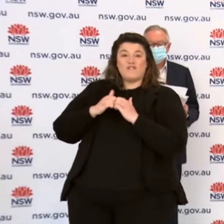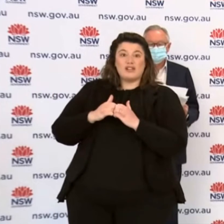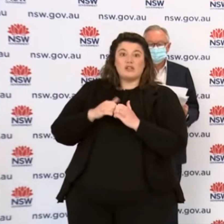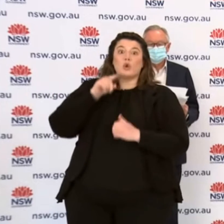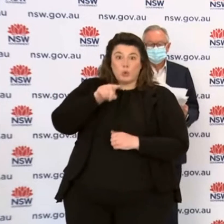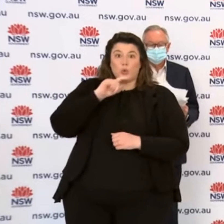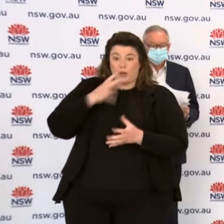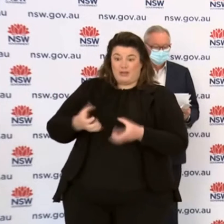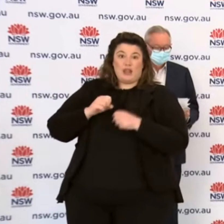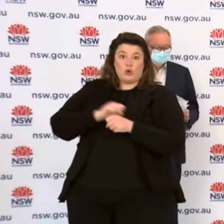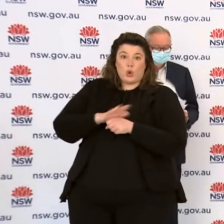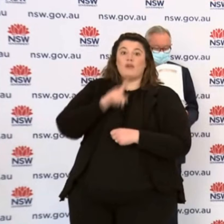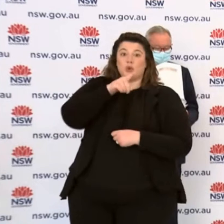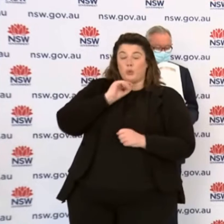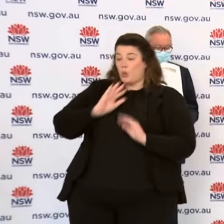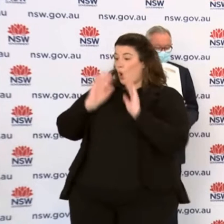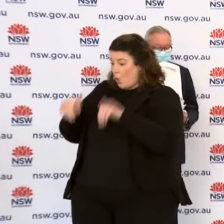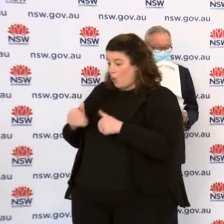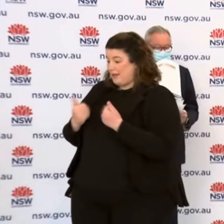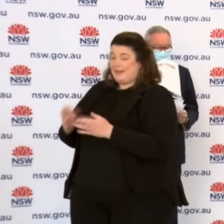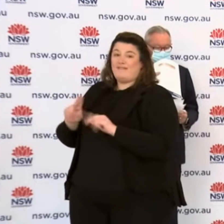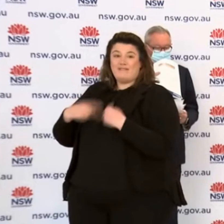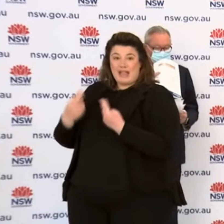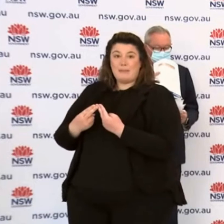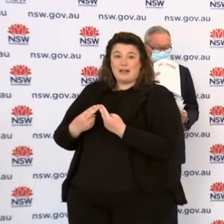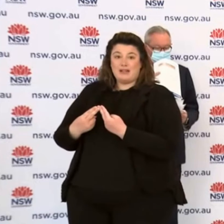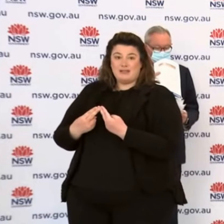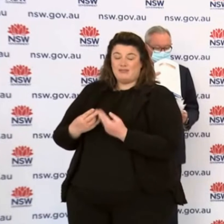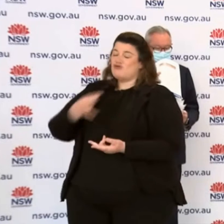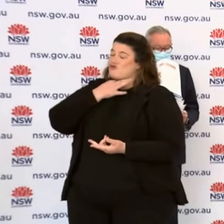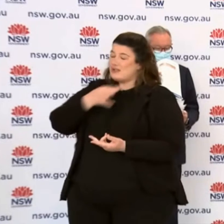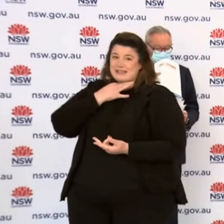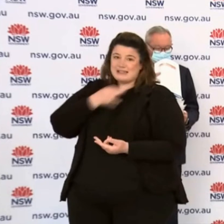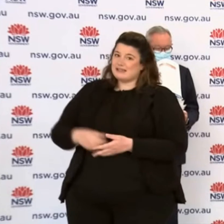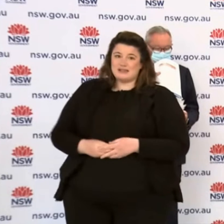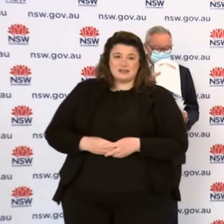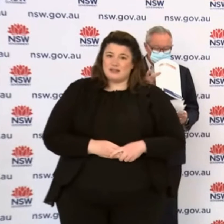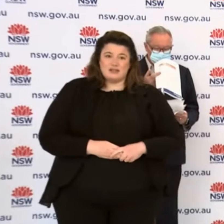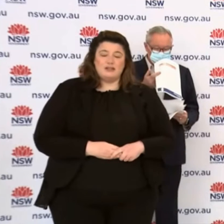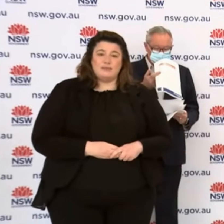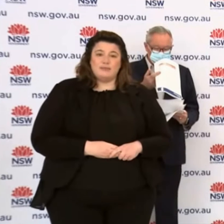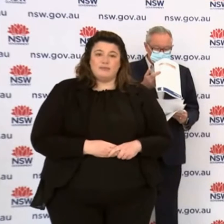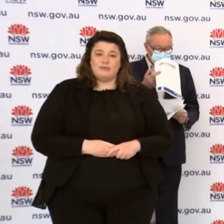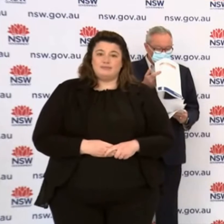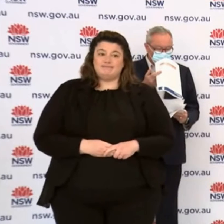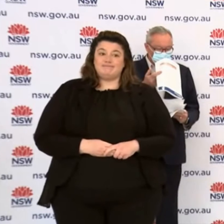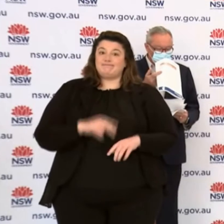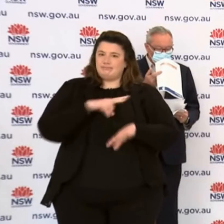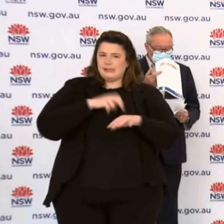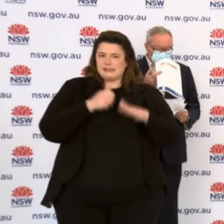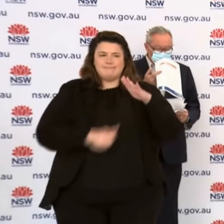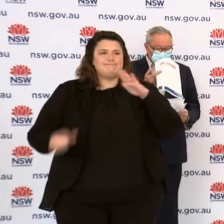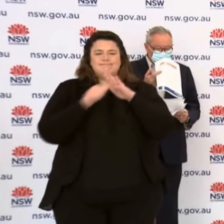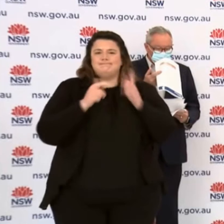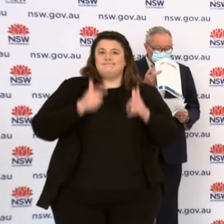will take it home to your household and to your family. Commissioner Fuller has made it very clear last night that we'll double down